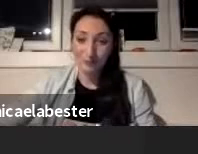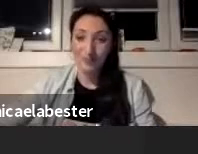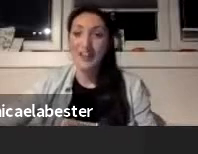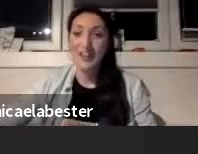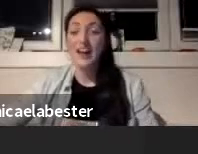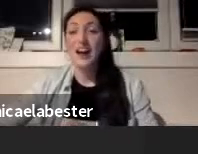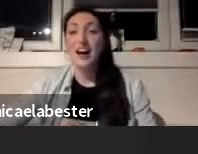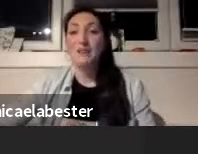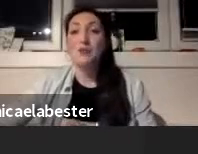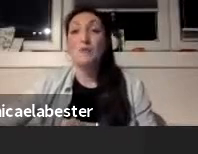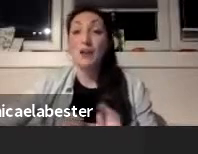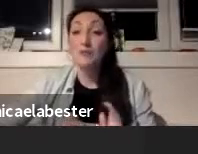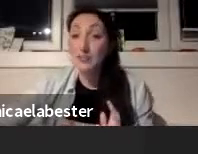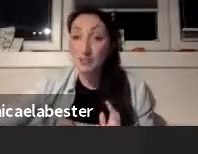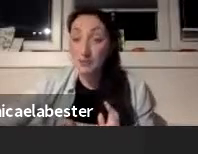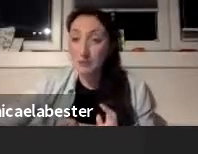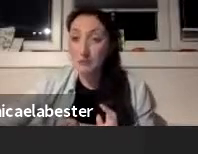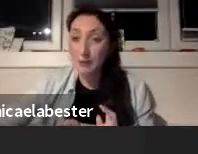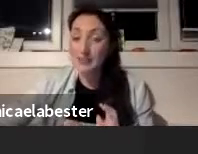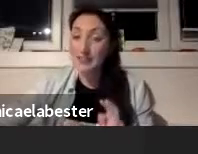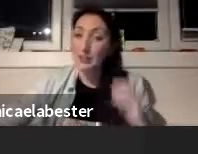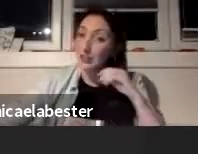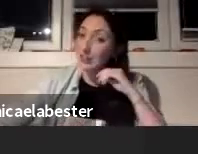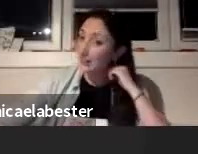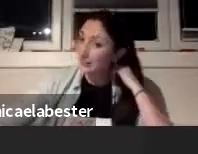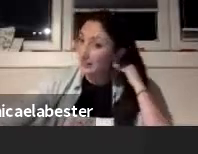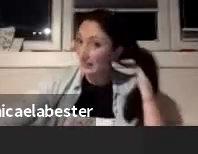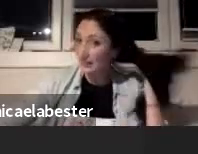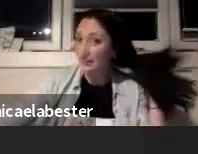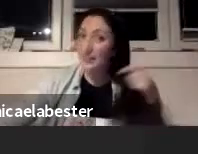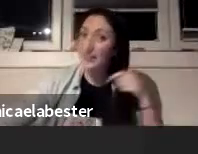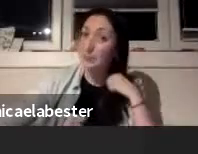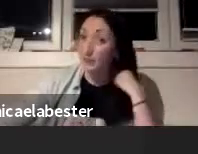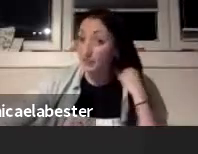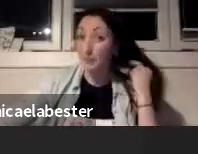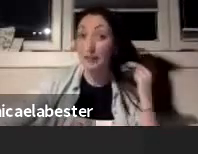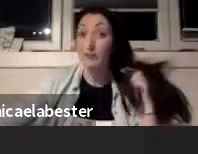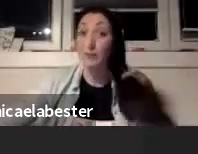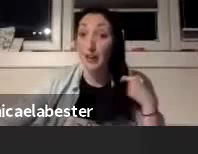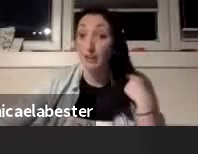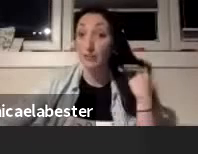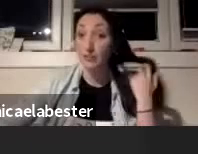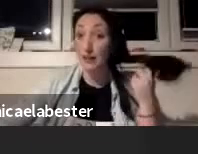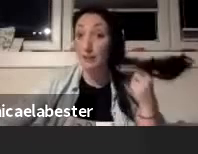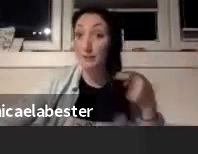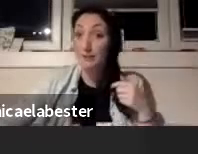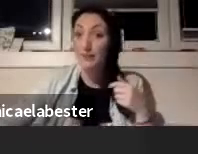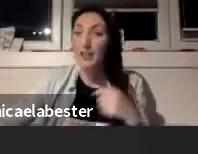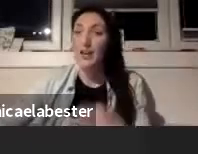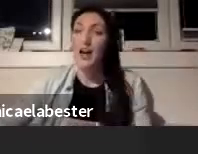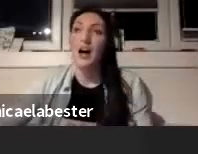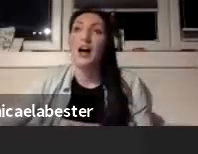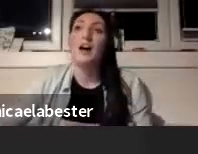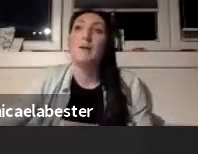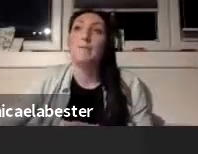own. So mine was given to me by my teacher, and it's this, and it's because I play with my hair all the time.